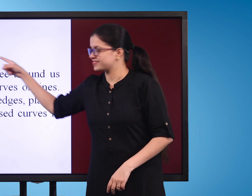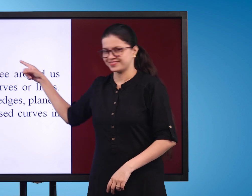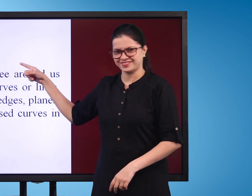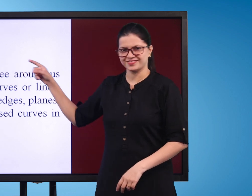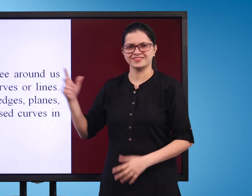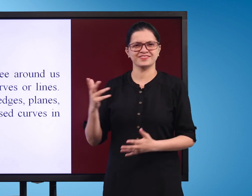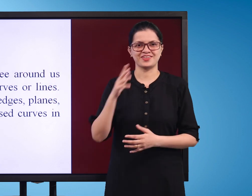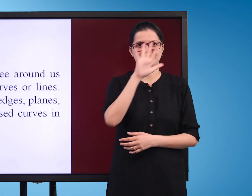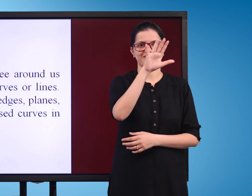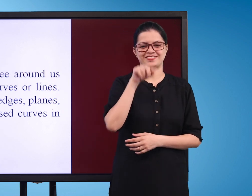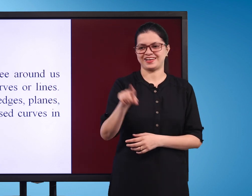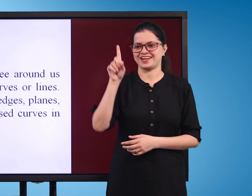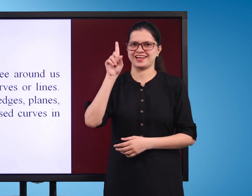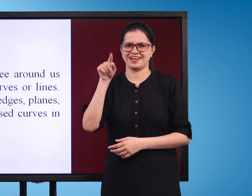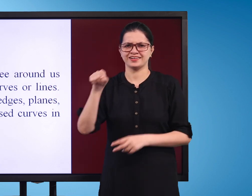Introduction 5.1.